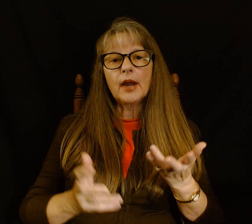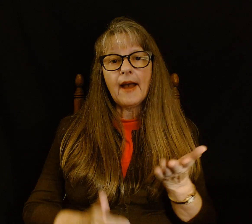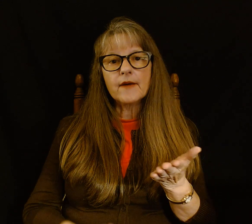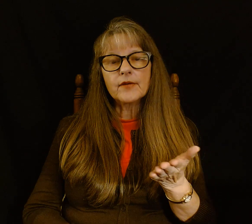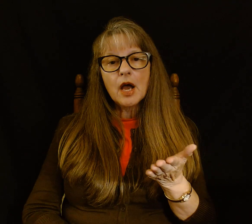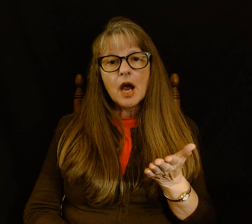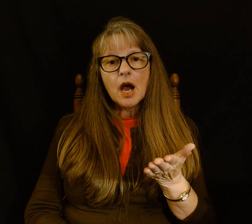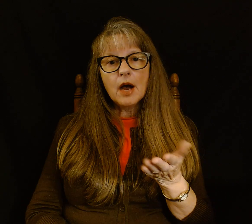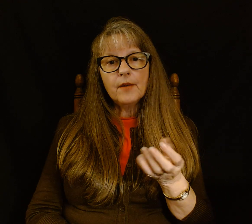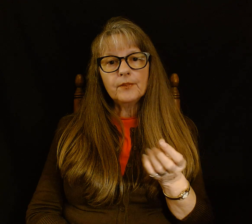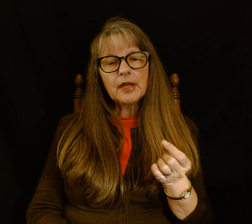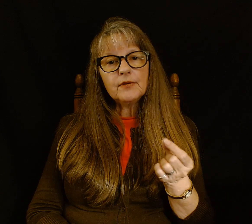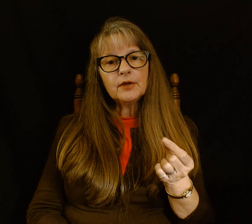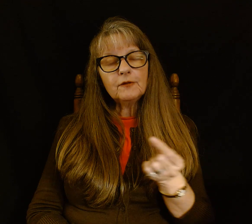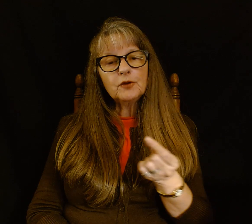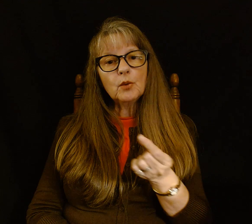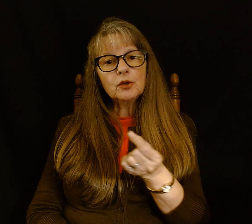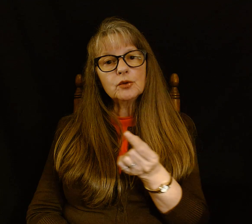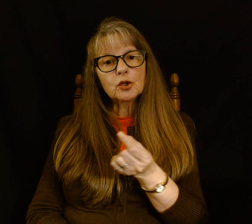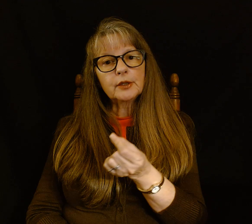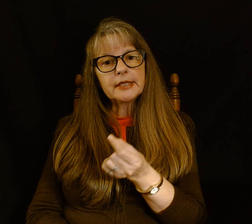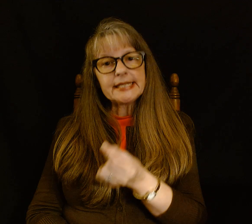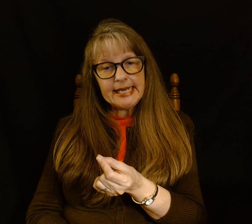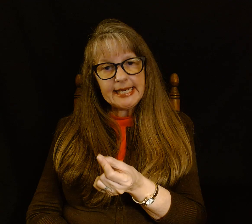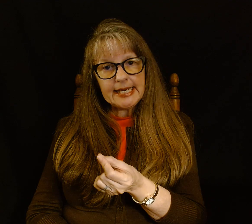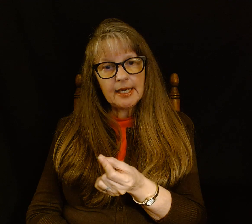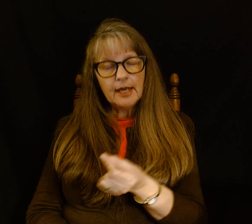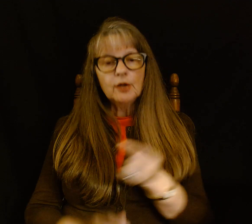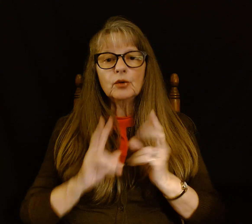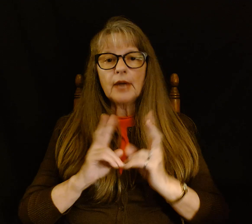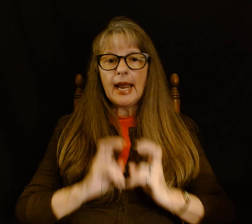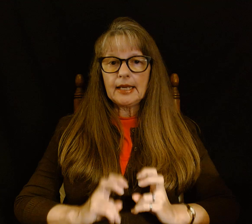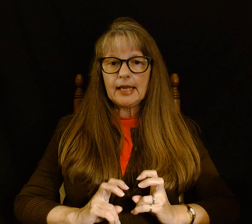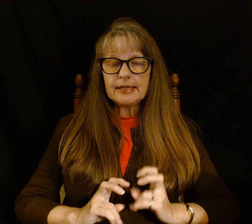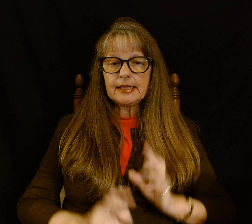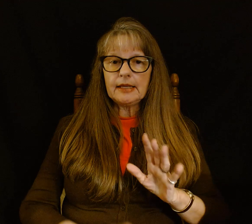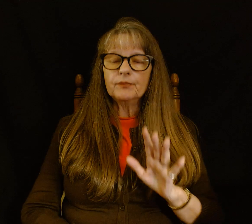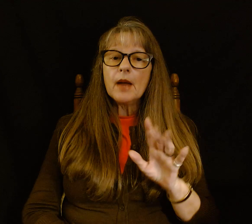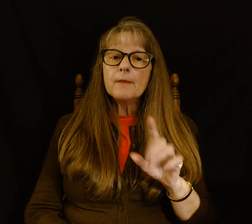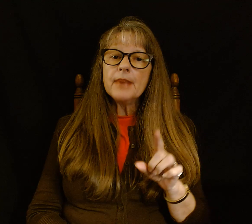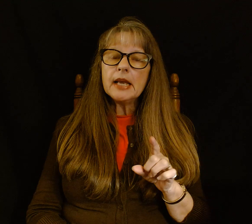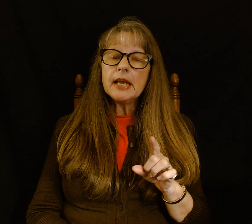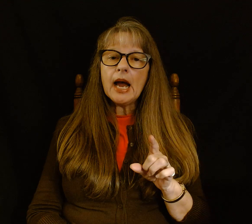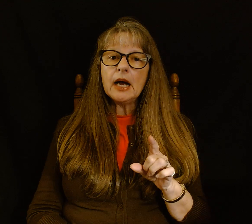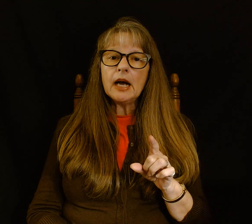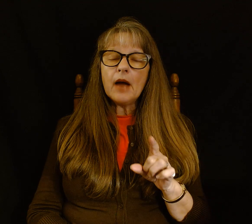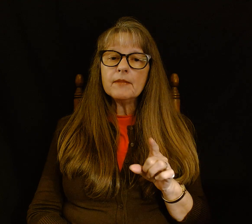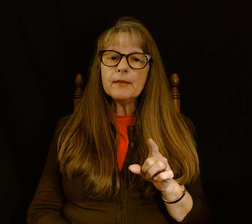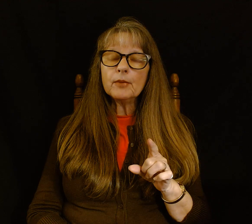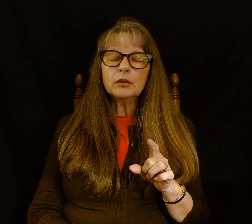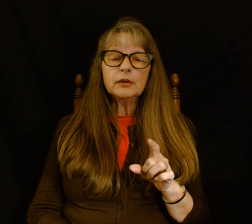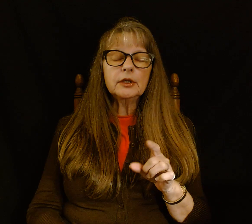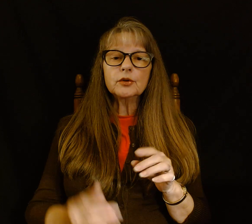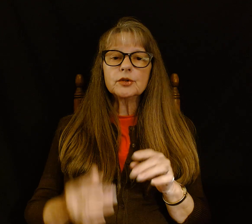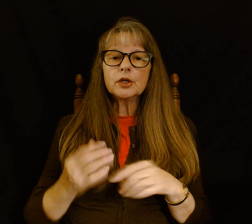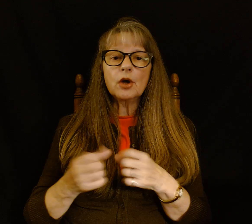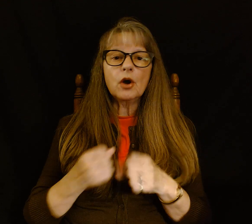have, even if you want to use a critique, you're analyzing it. But I remember years ago, I